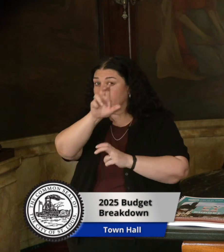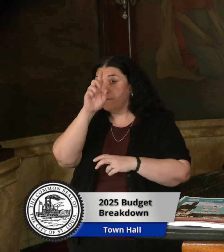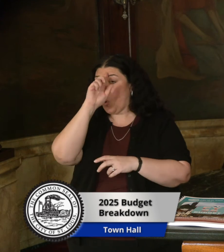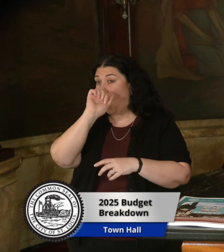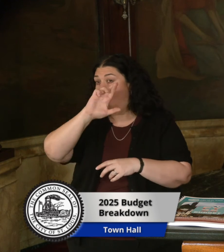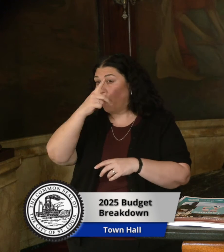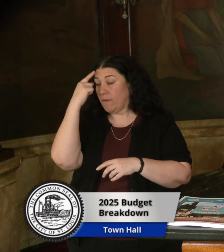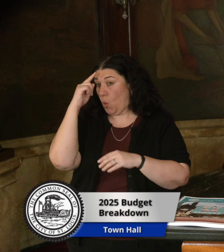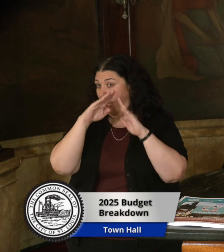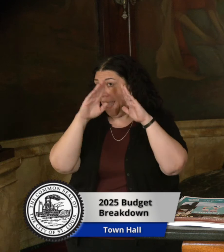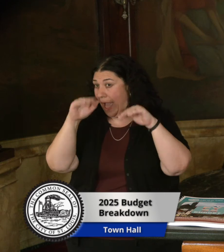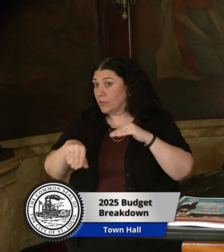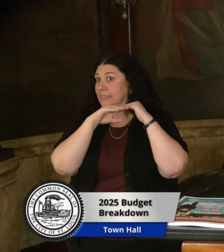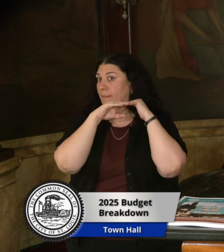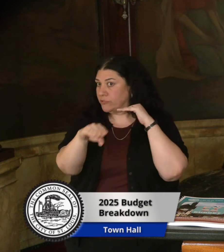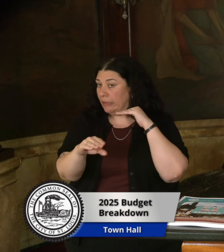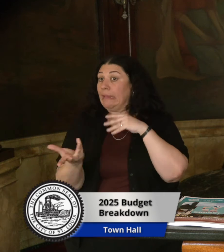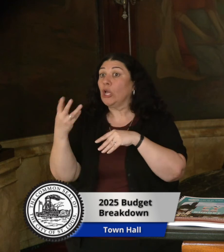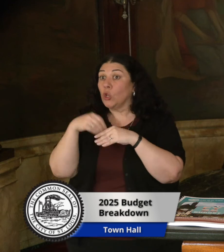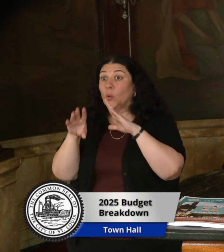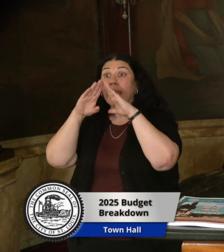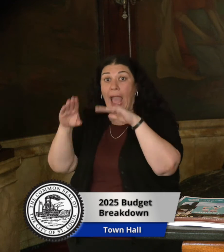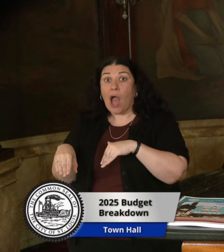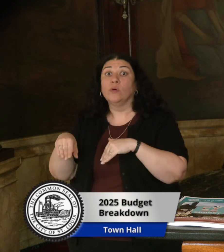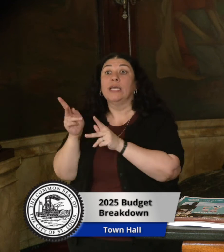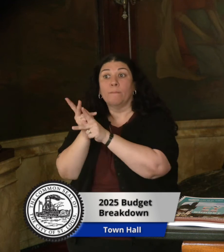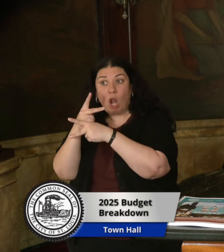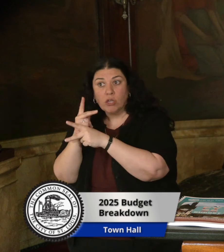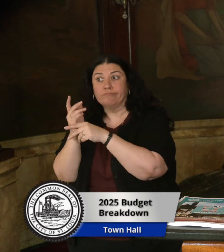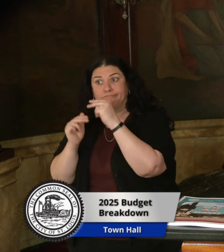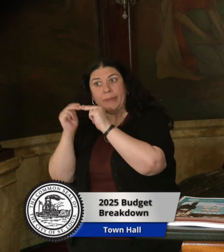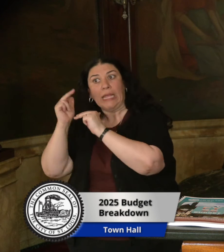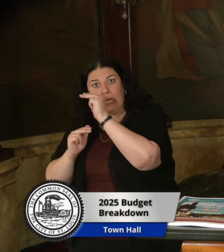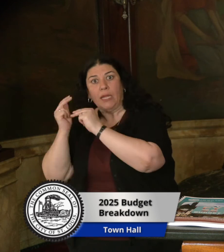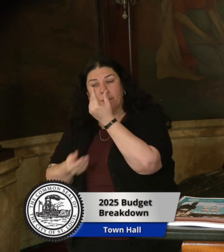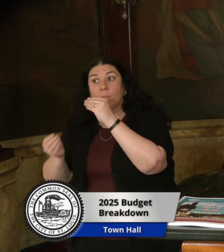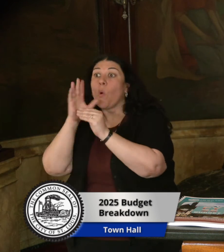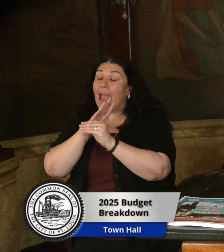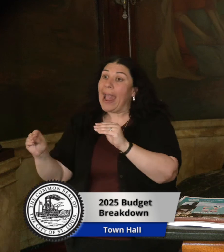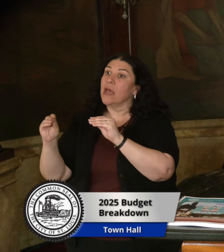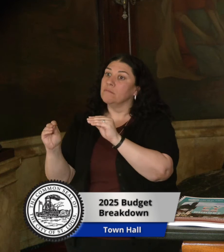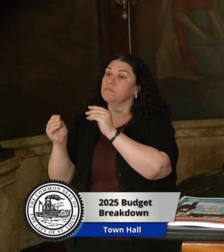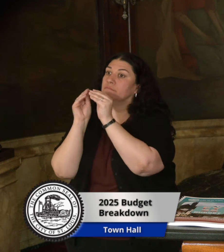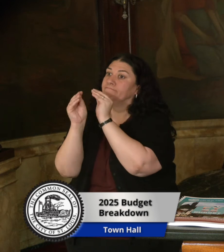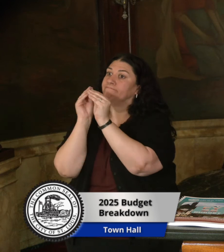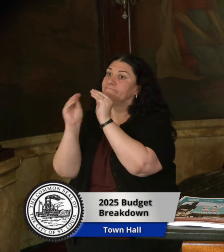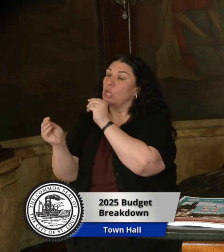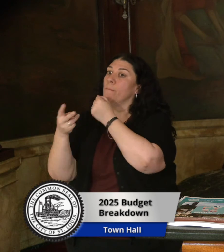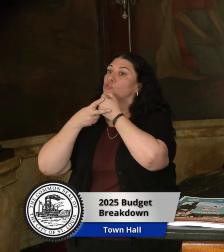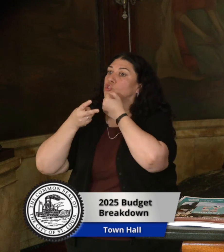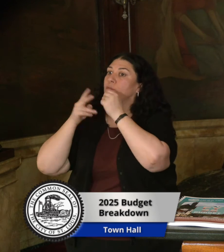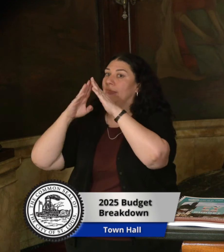funds for housing stabilization programs, including housing production, affordable housing preservation. There's no secret